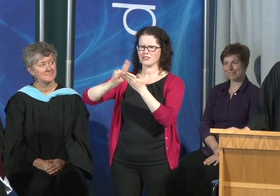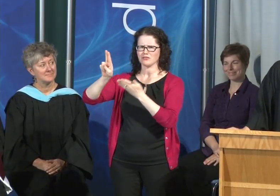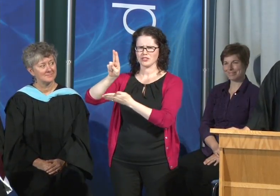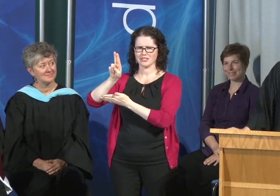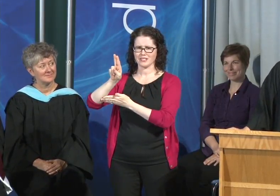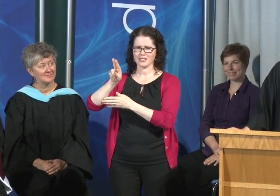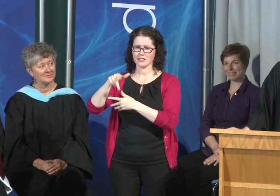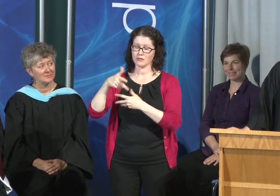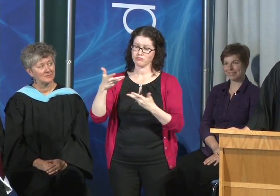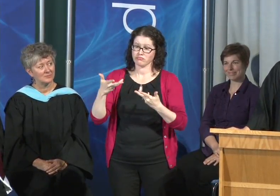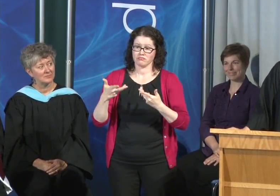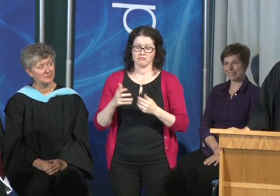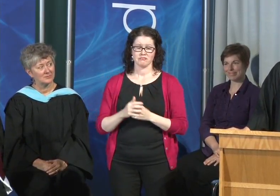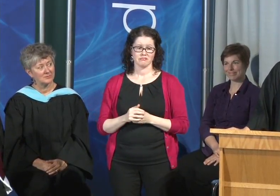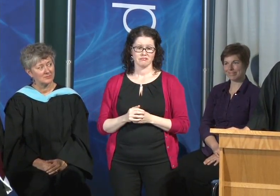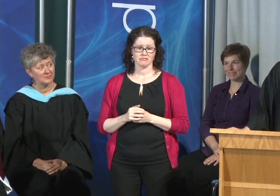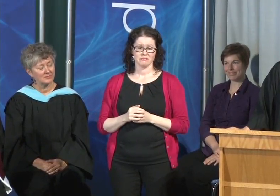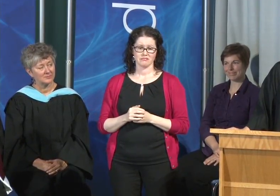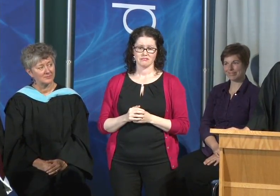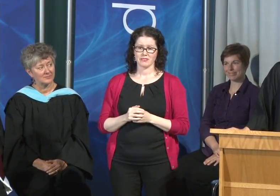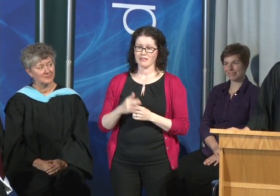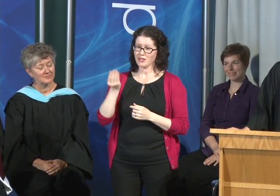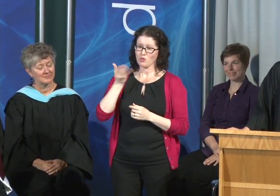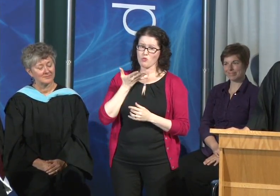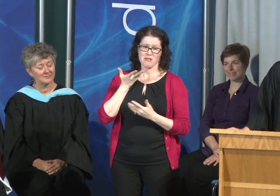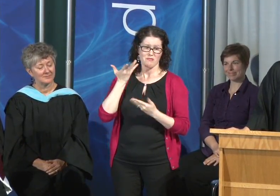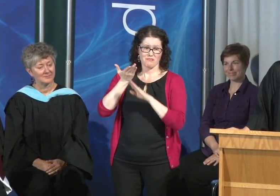frankly, she probably won't graduate high school.